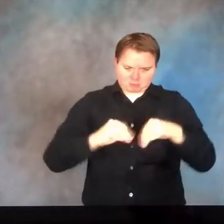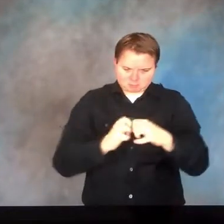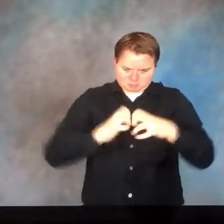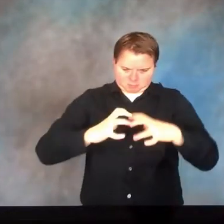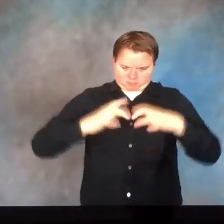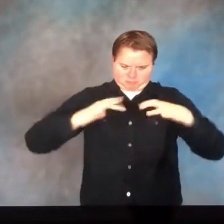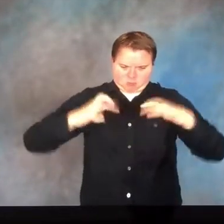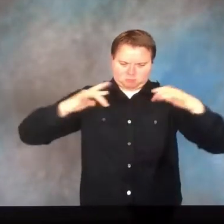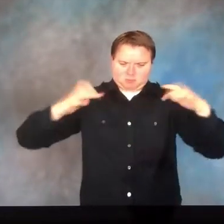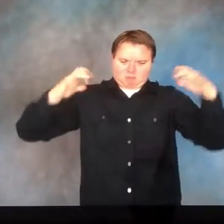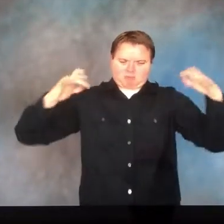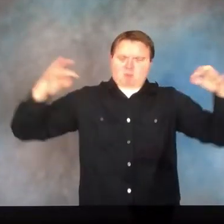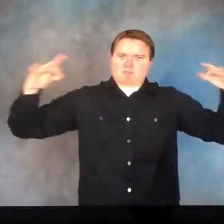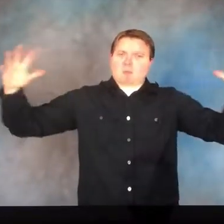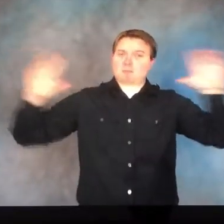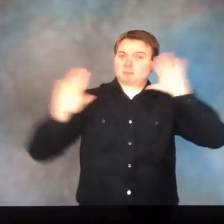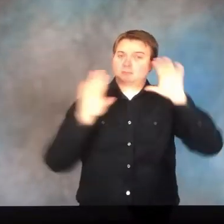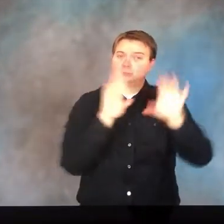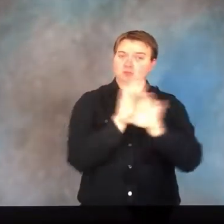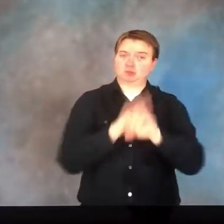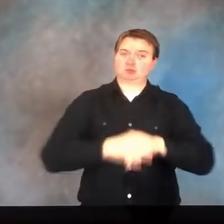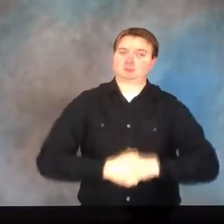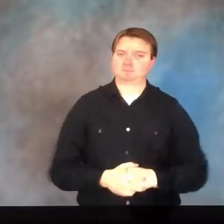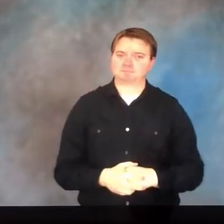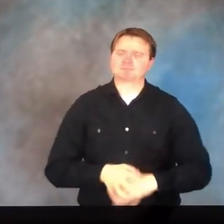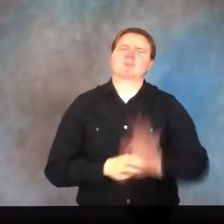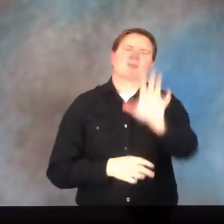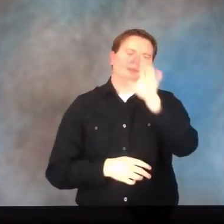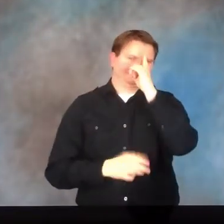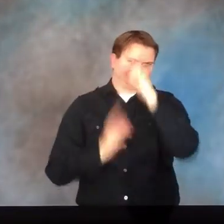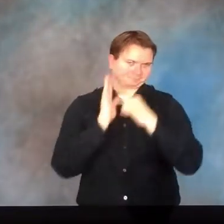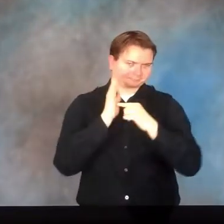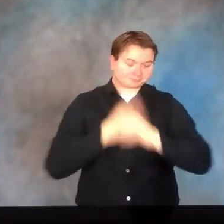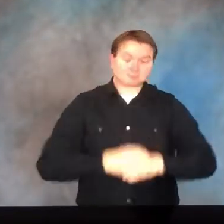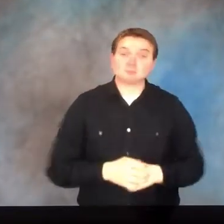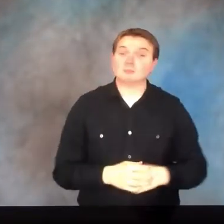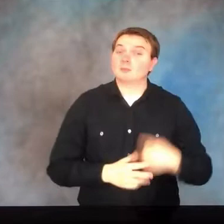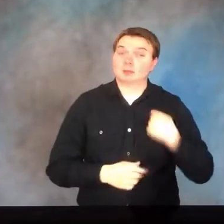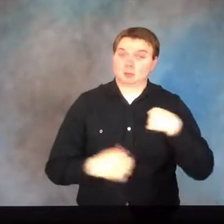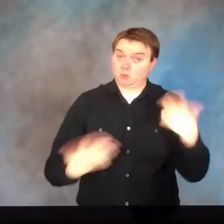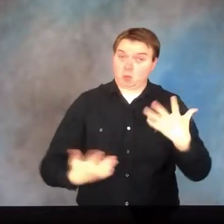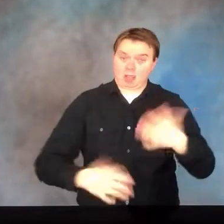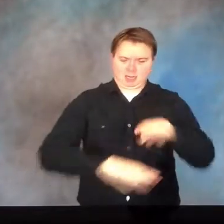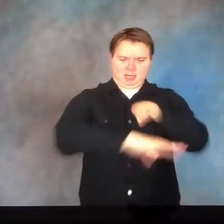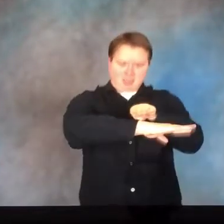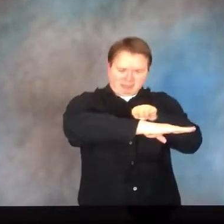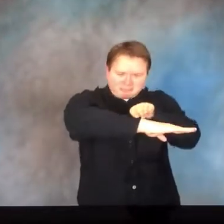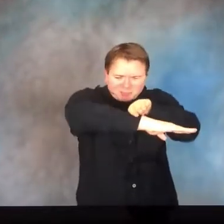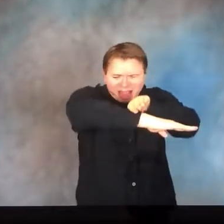you can draw from to build the picture and the concept. For example, I signed this.